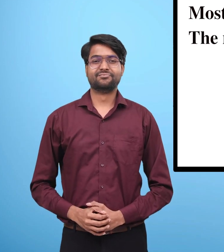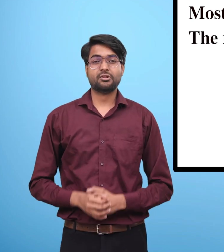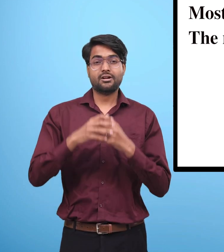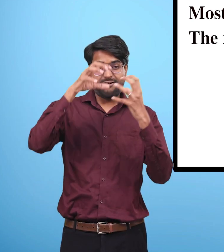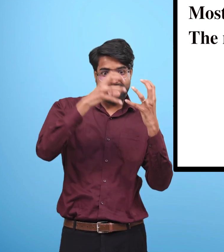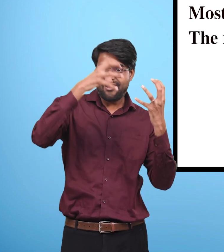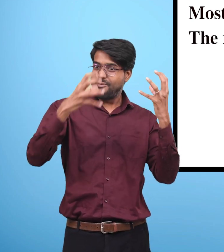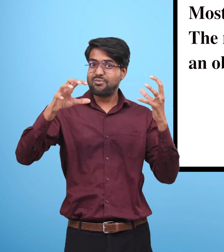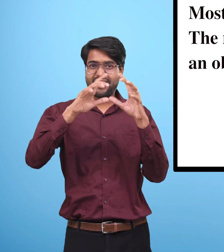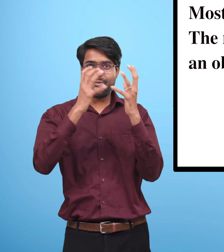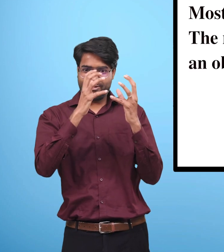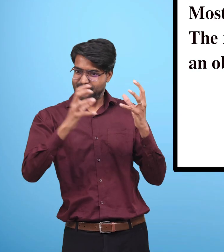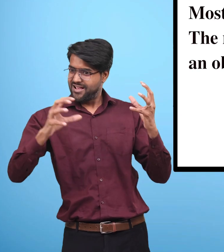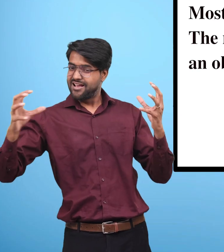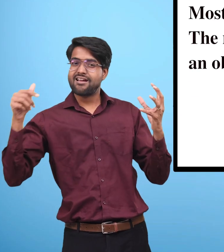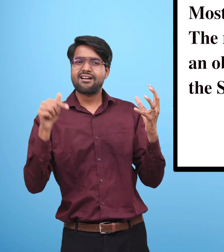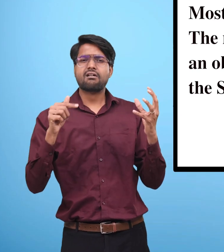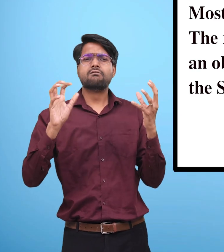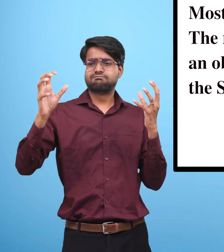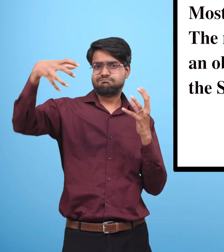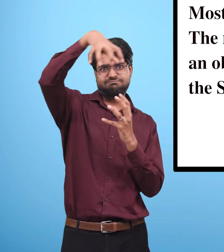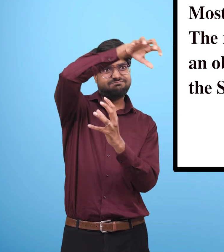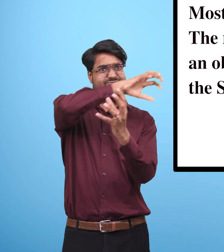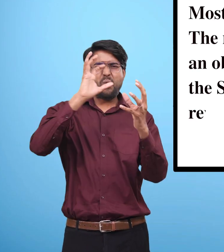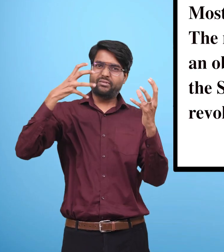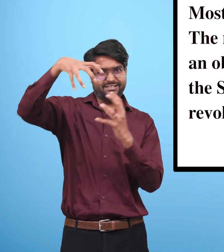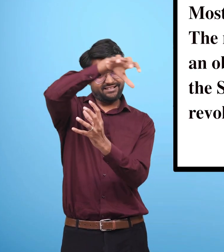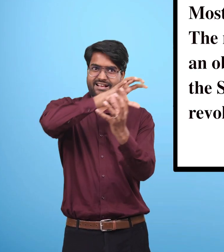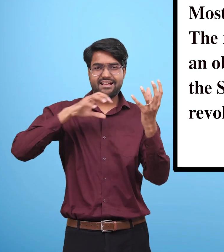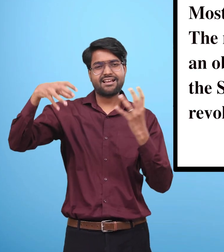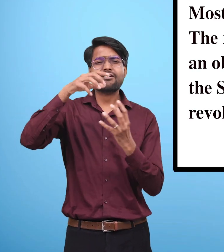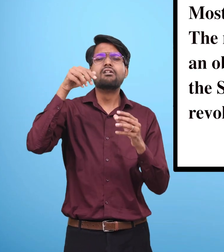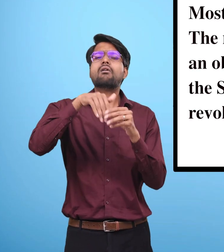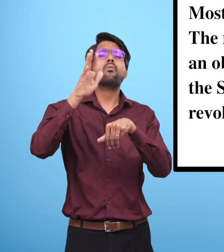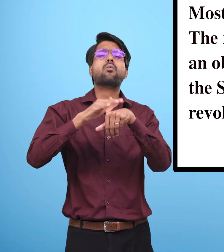The movement of an object around the sun is called revolution.